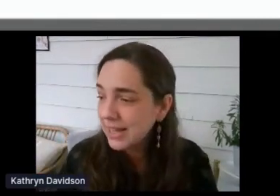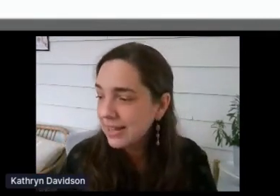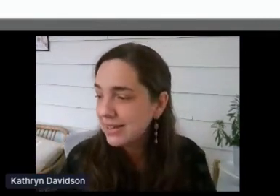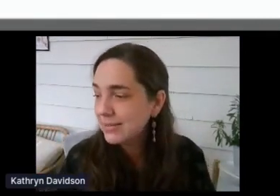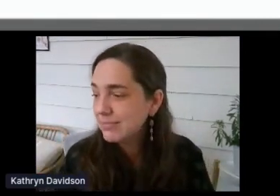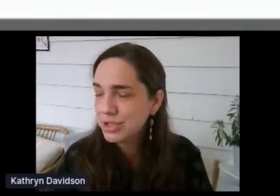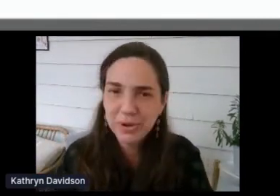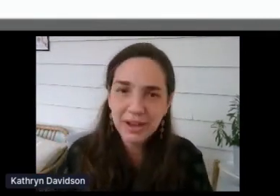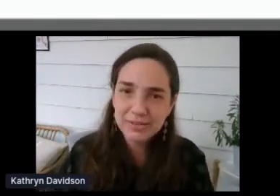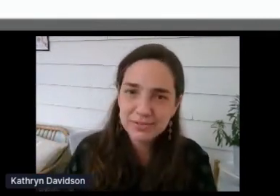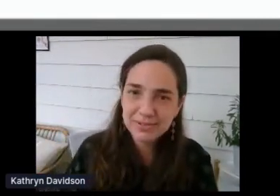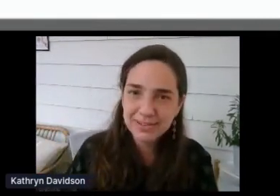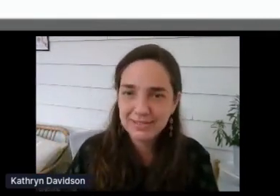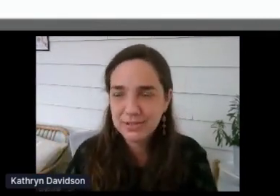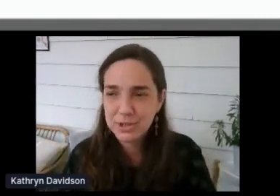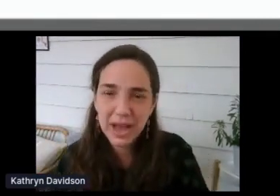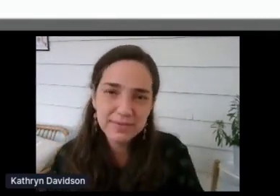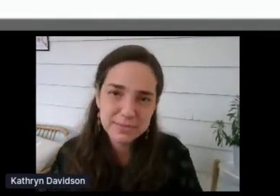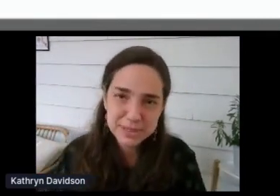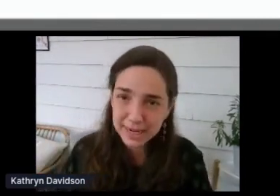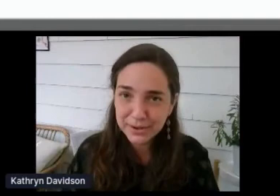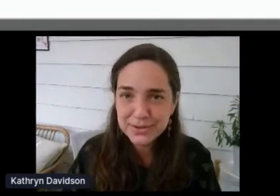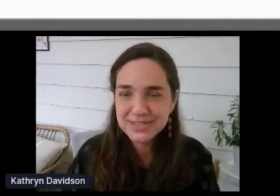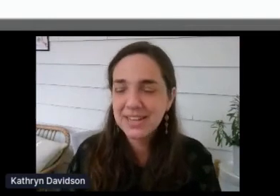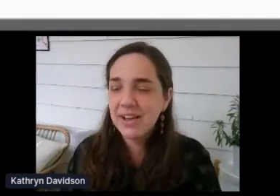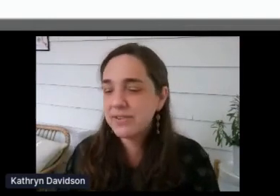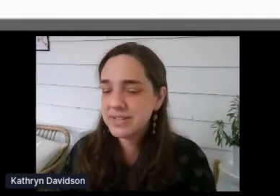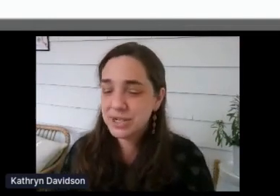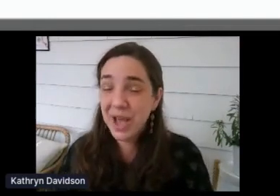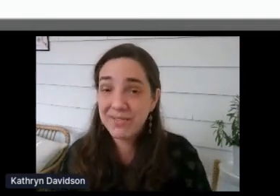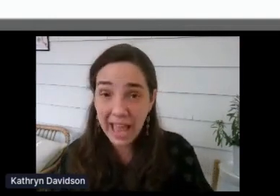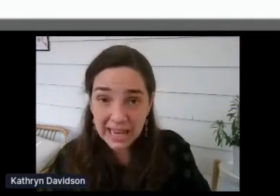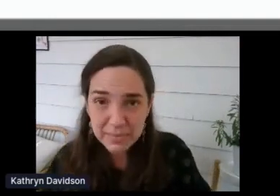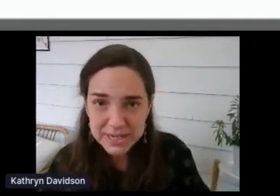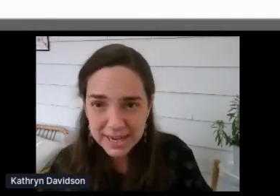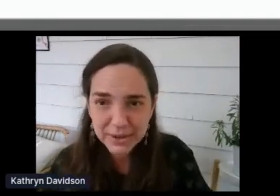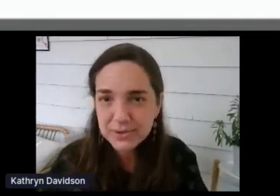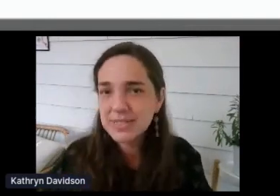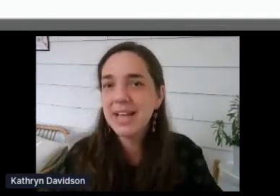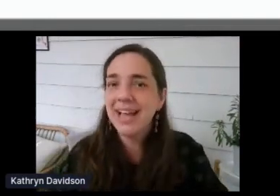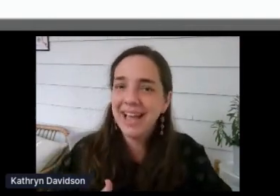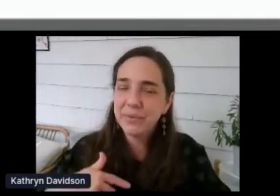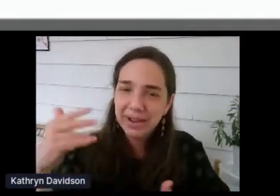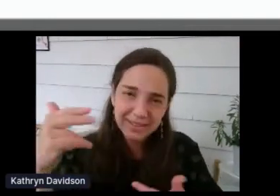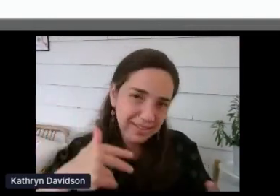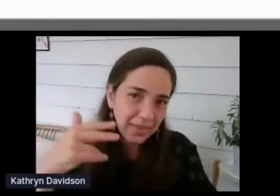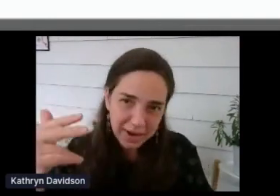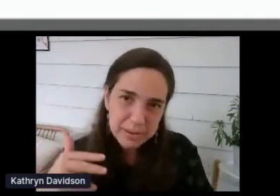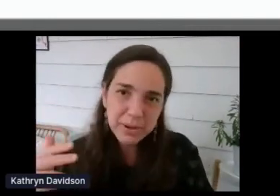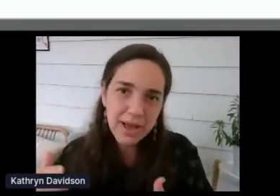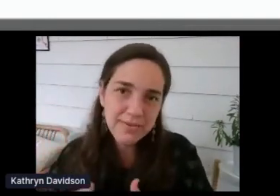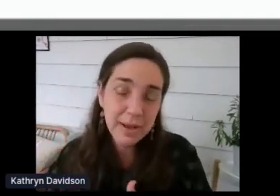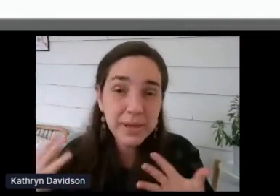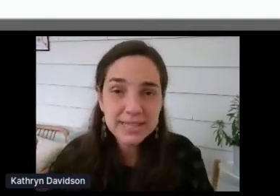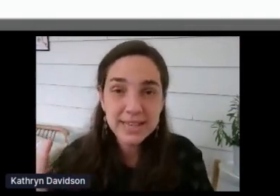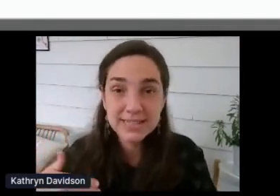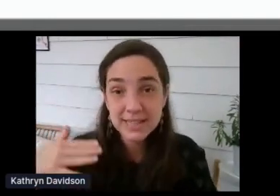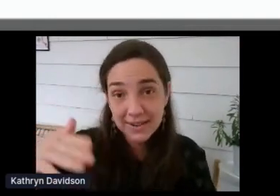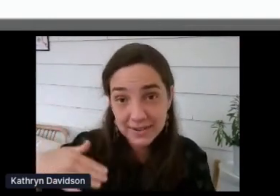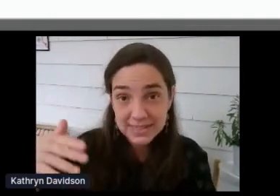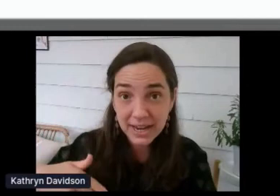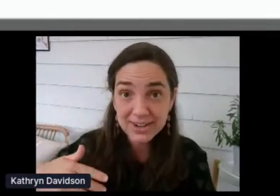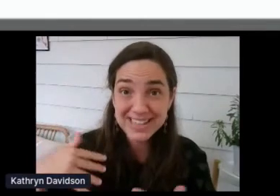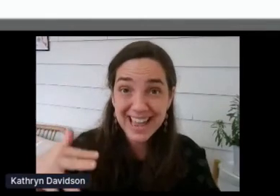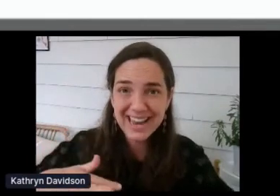say, do you have some potatoes versus do you have any potatoes? And a lot of people have hypothesized